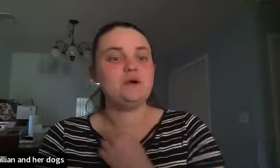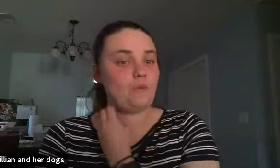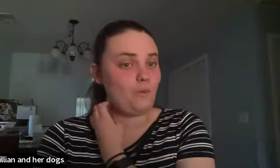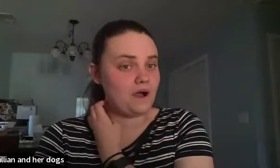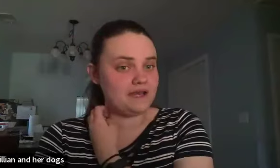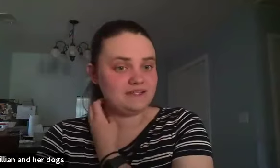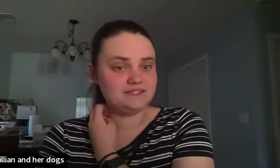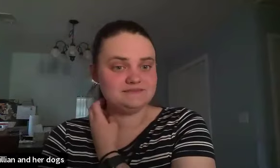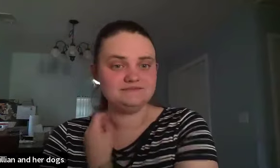Then 1.